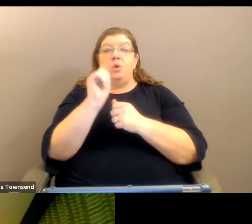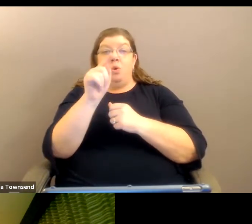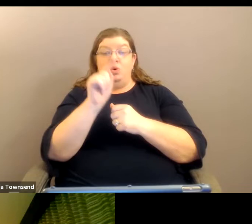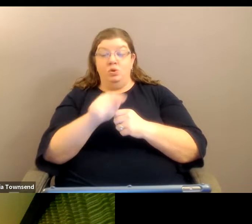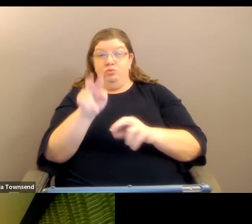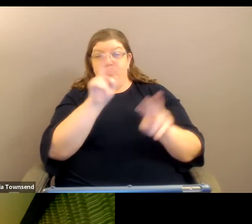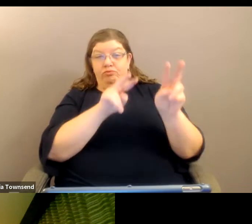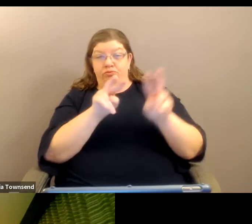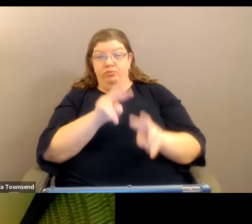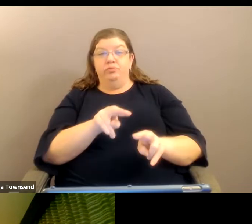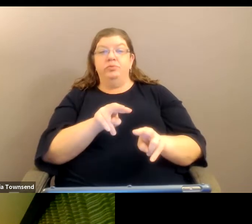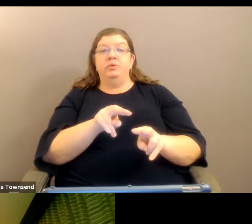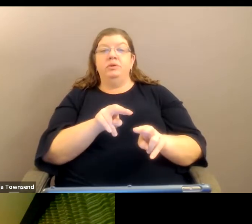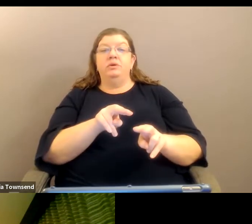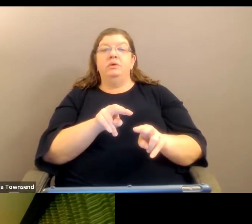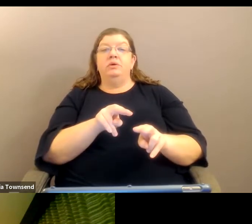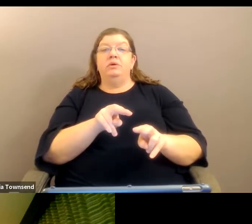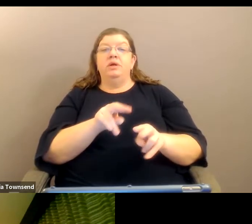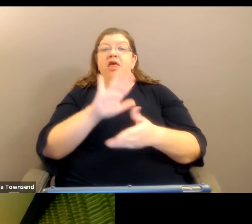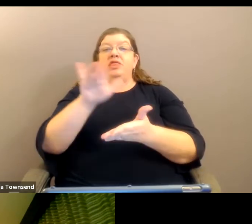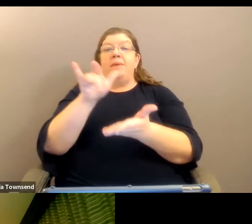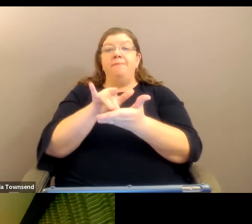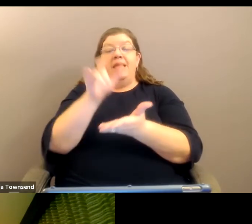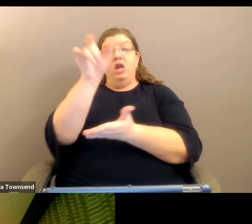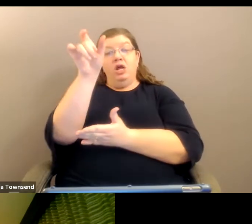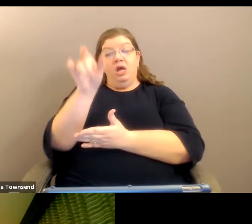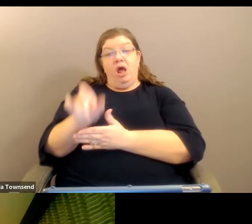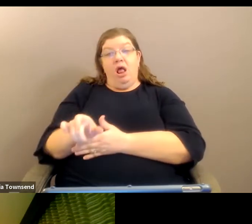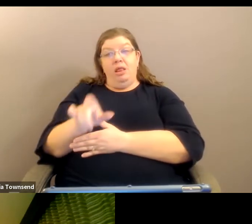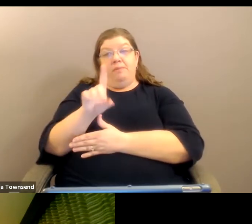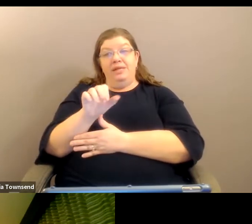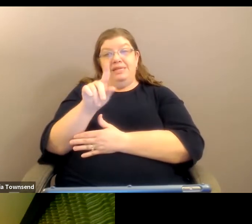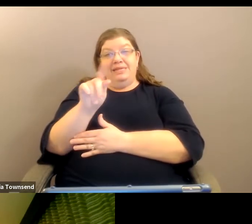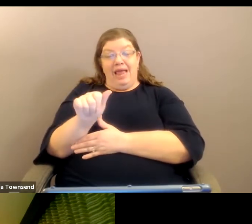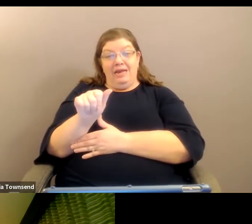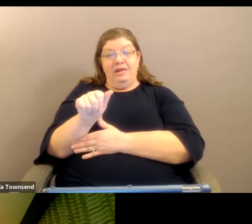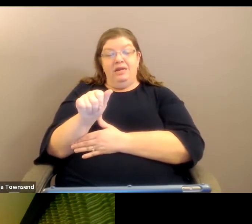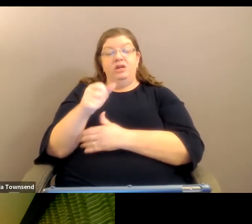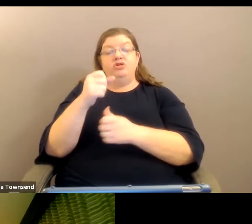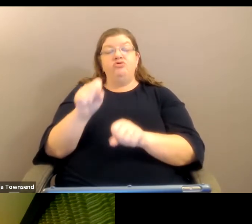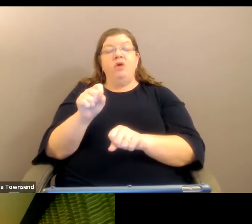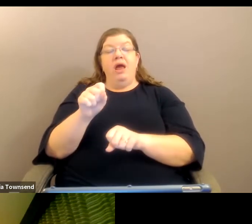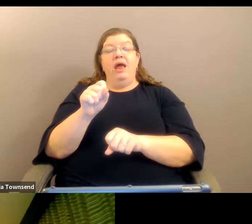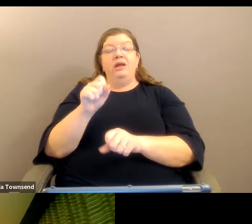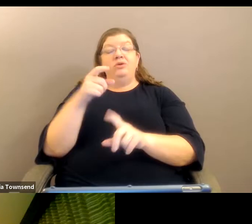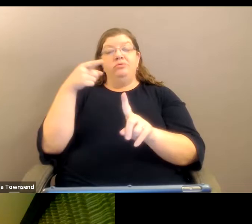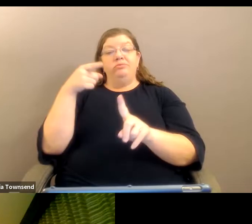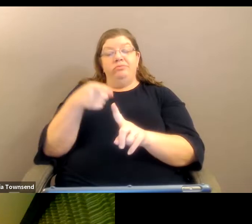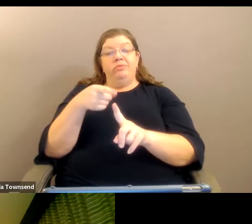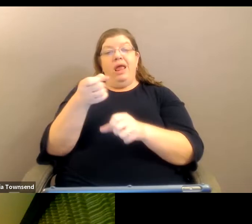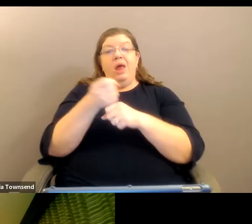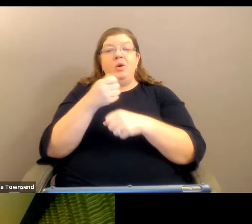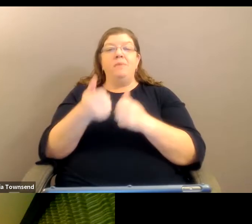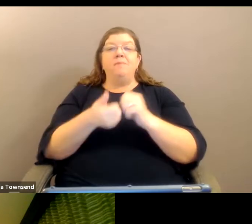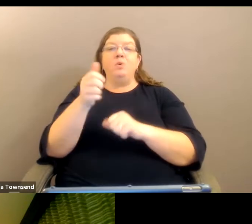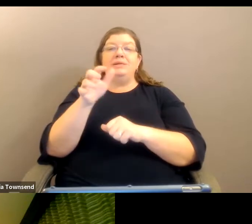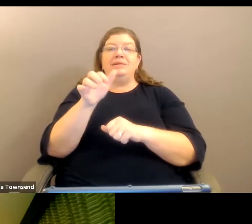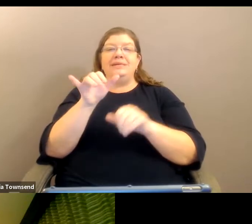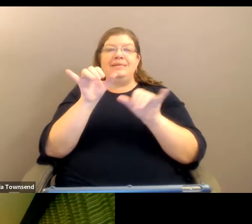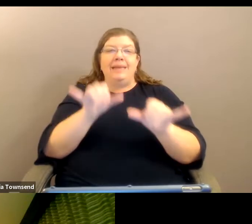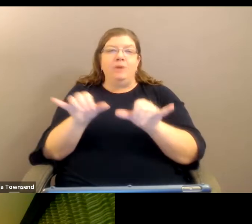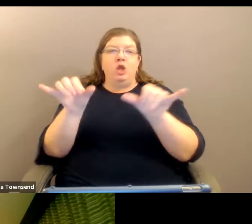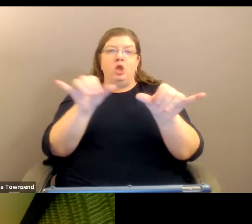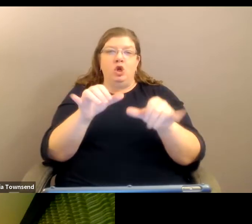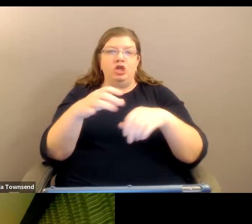the middle column between the data points tried to grab just the areas that were most similar in geography.